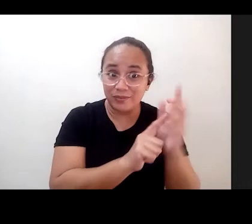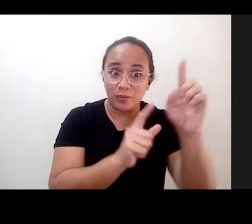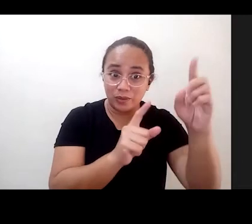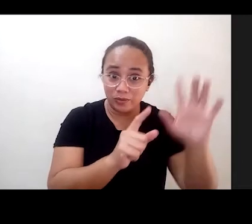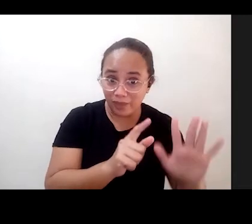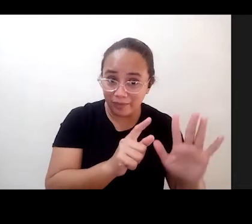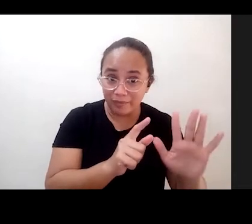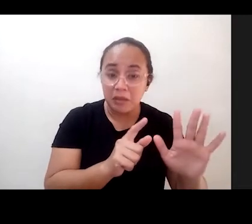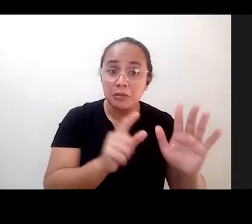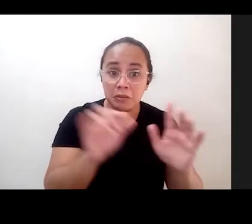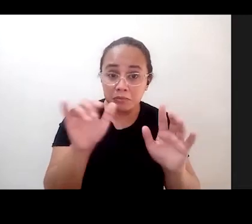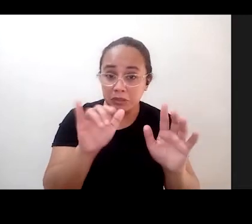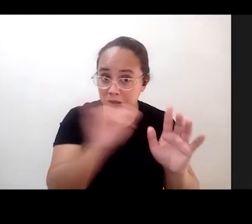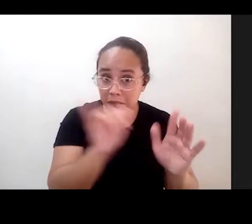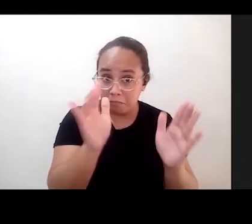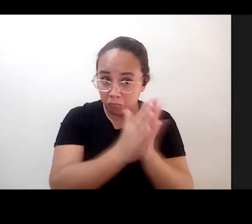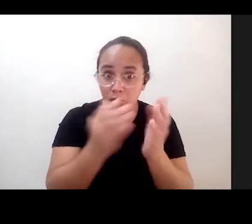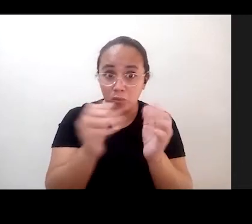So it would be